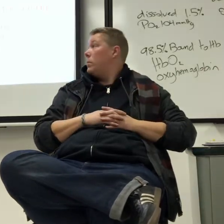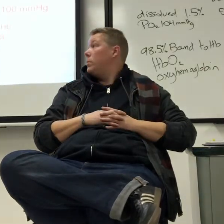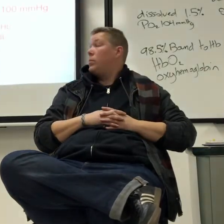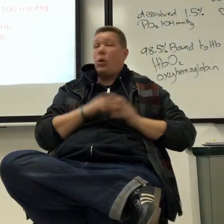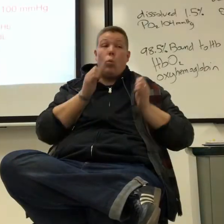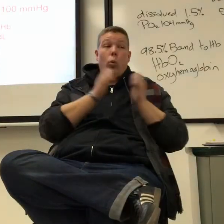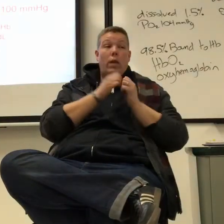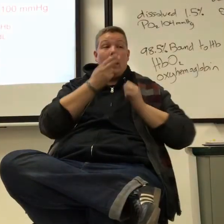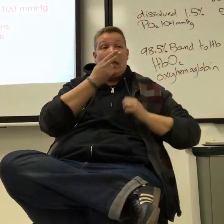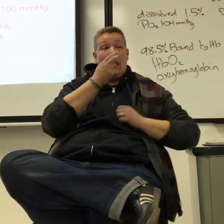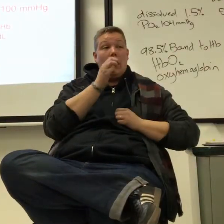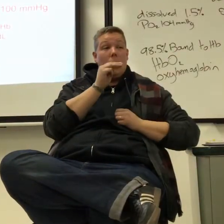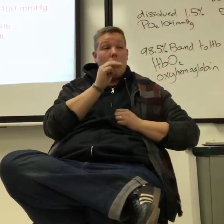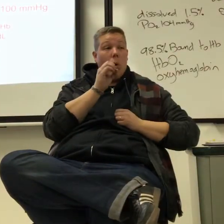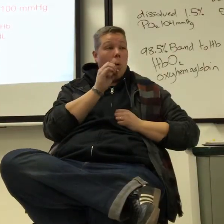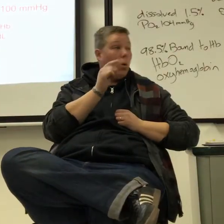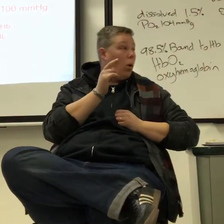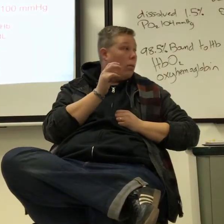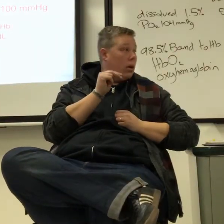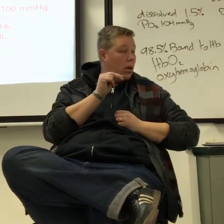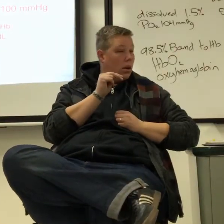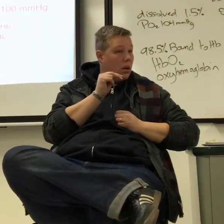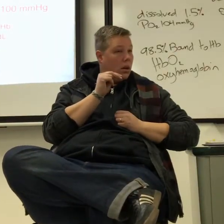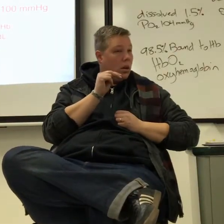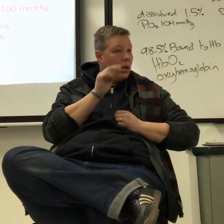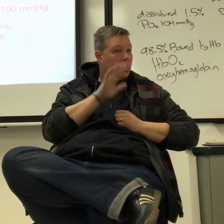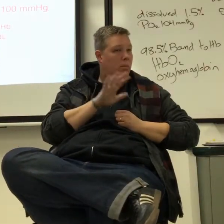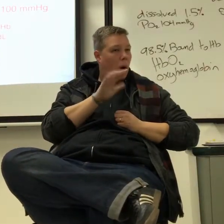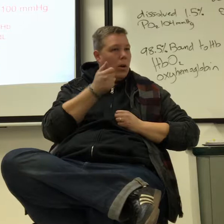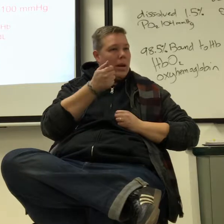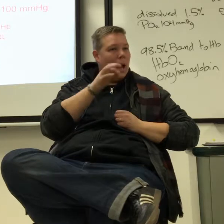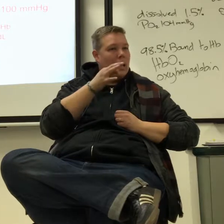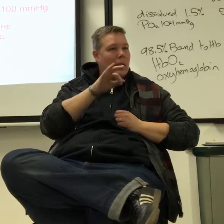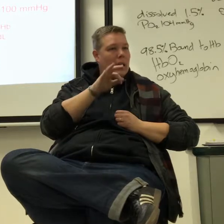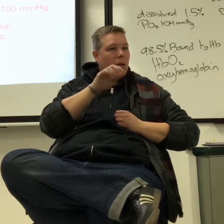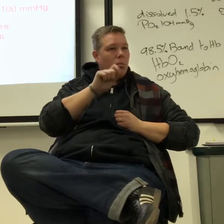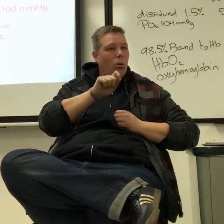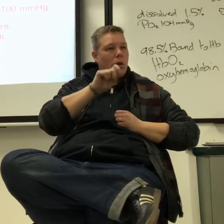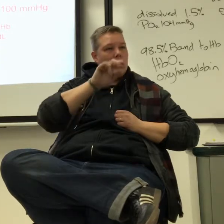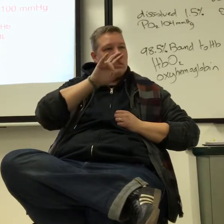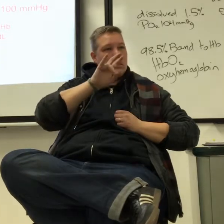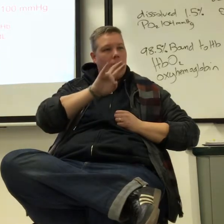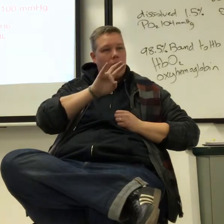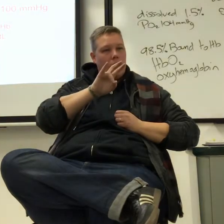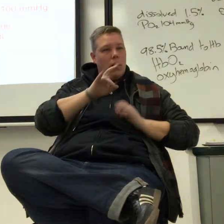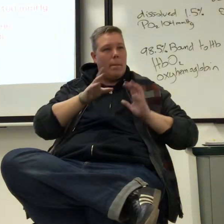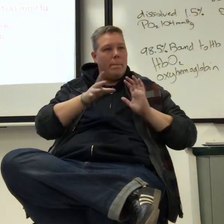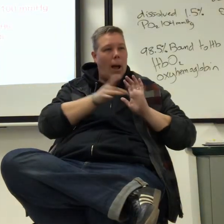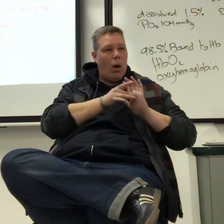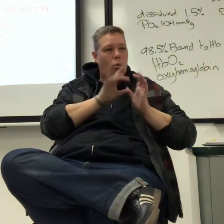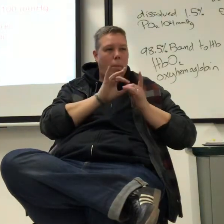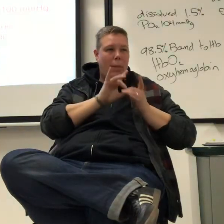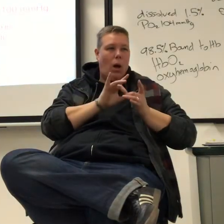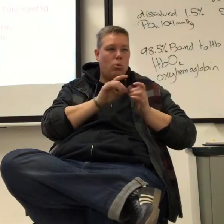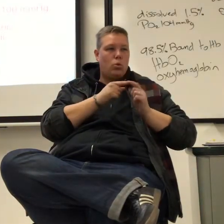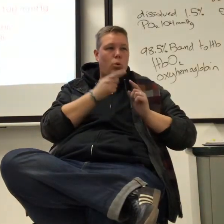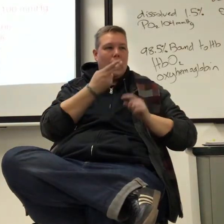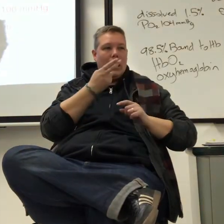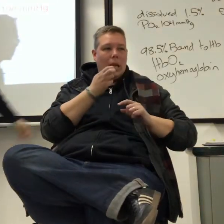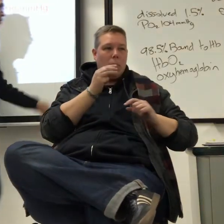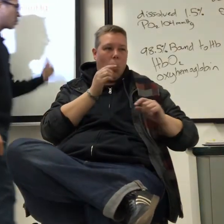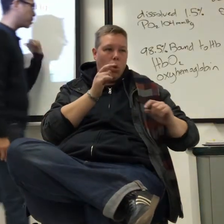With hemoglobin, you get about the 19.7 bound to hemoglobin, and I like how they